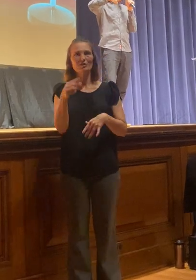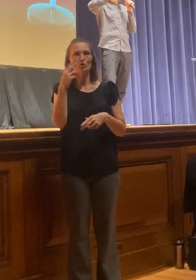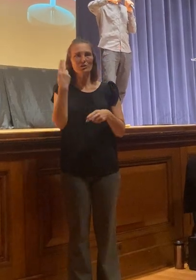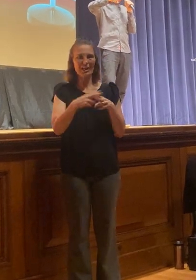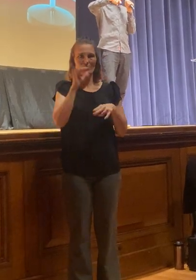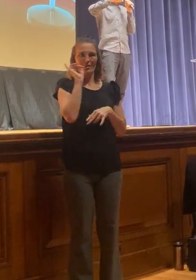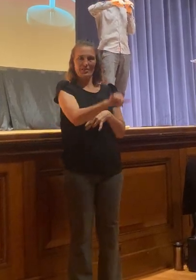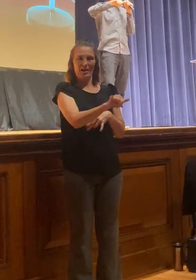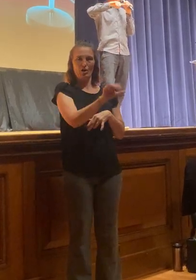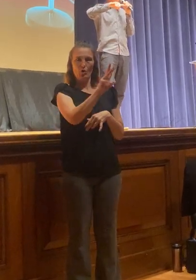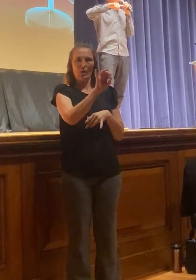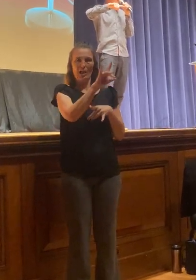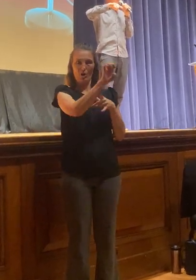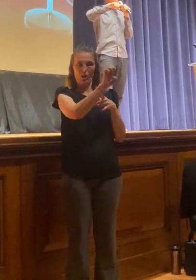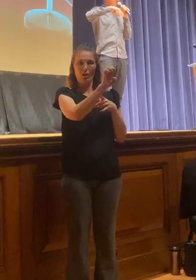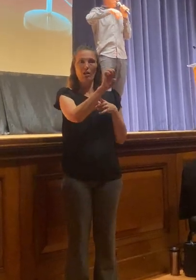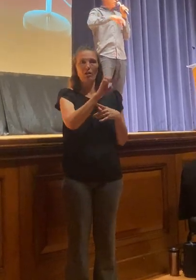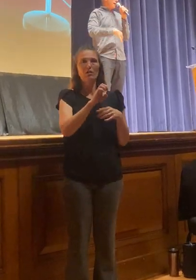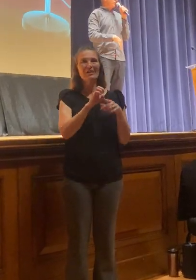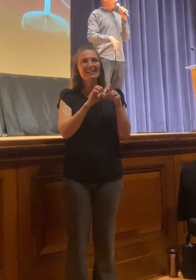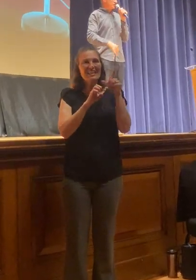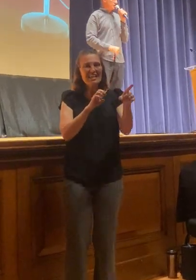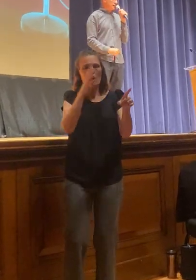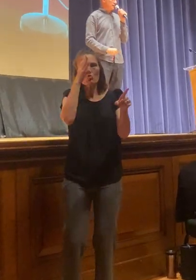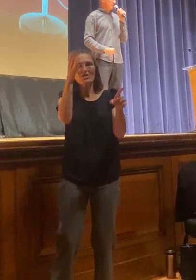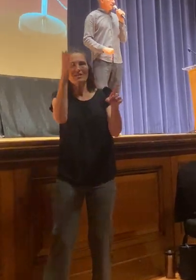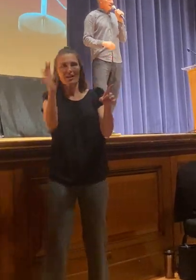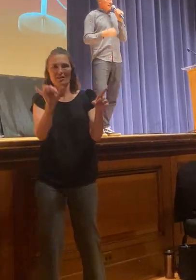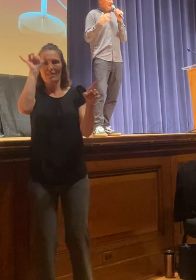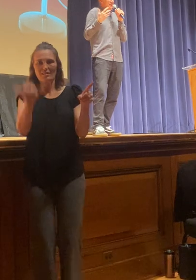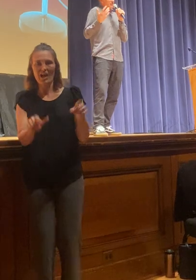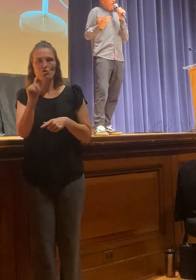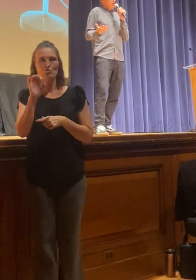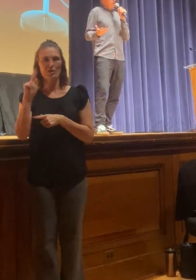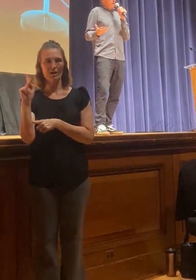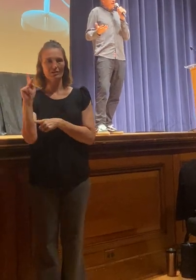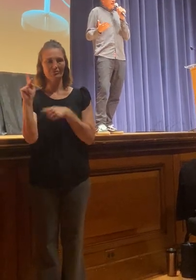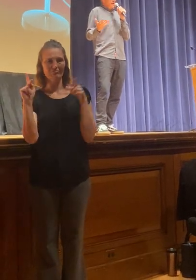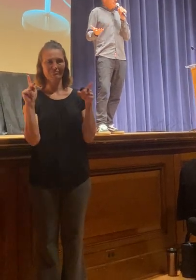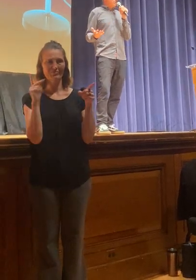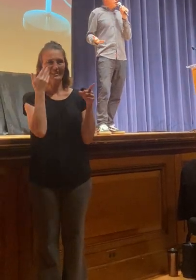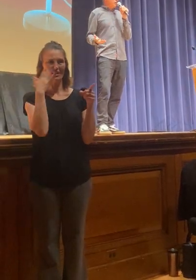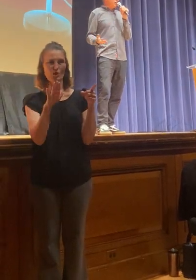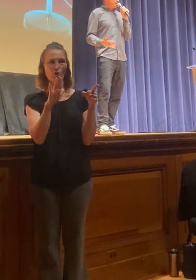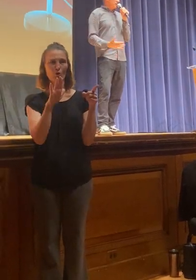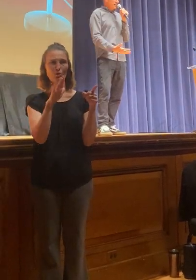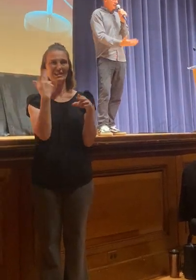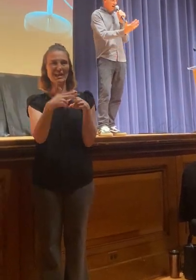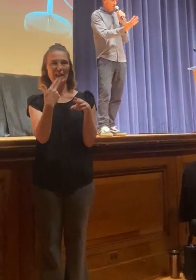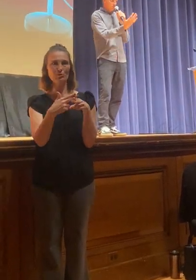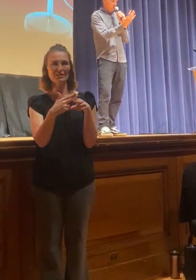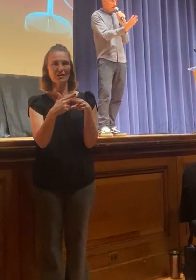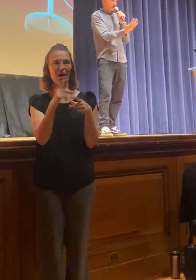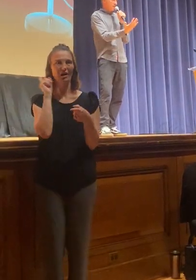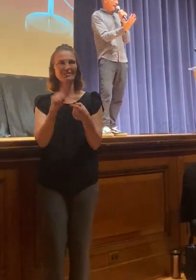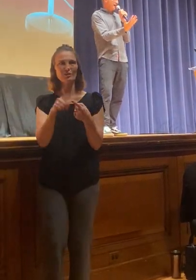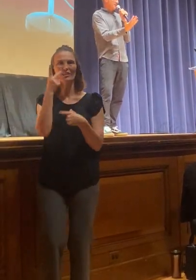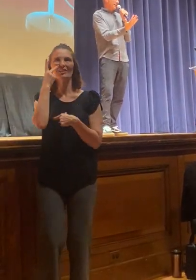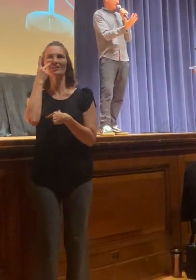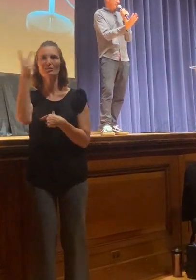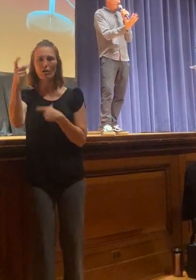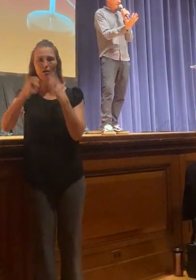Chris Weddle, who they're talking about, was the creator of this trick. He didn't even know that they had named it the mute air until he saw it printed